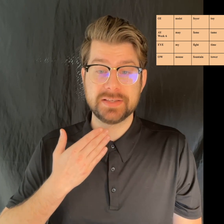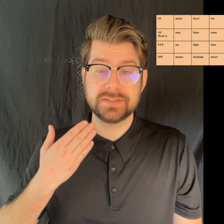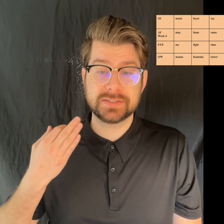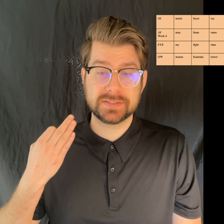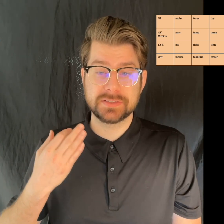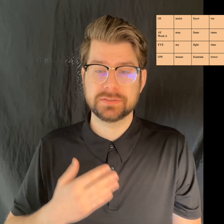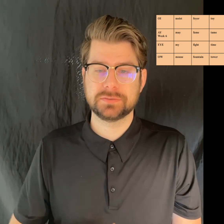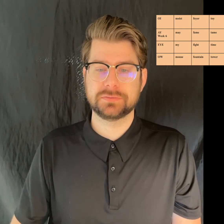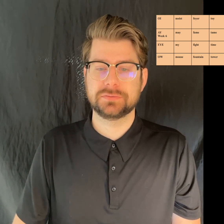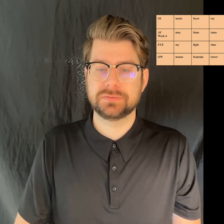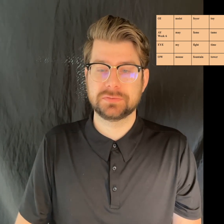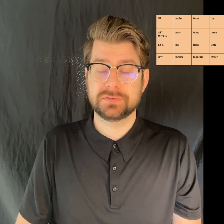vase,